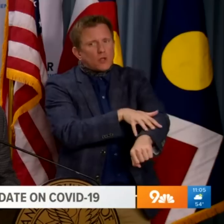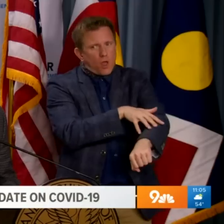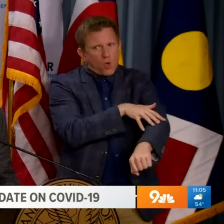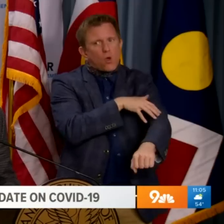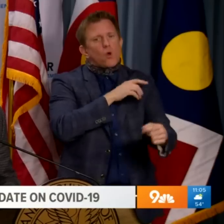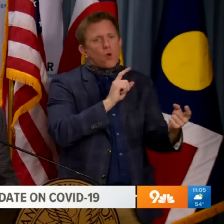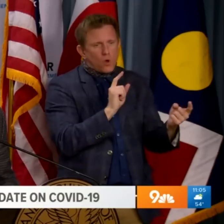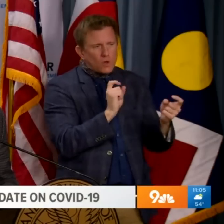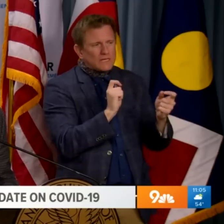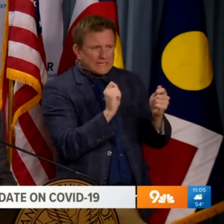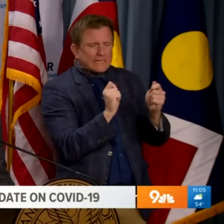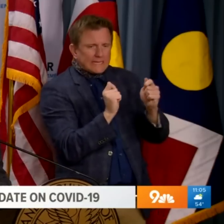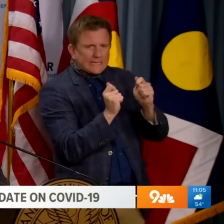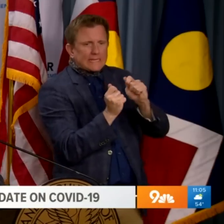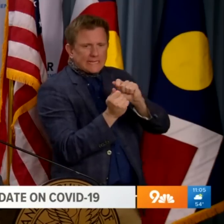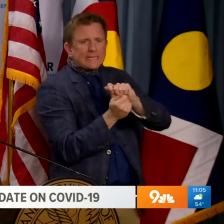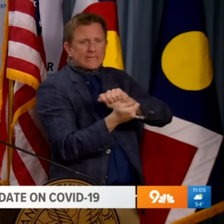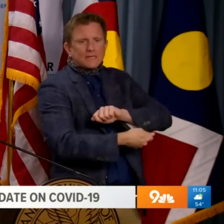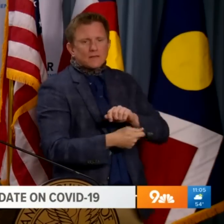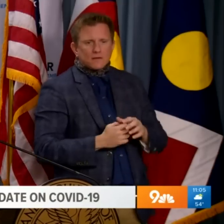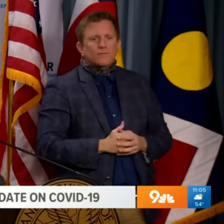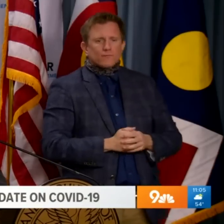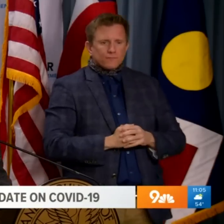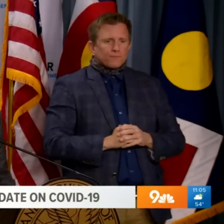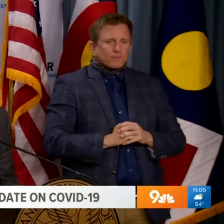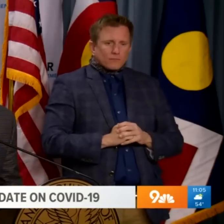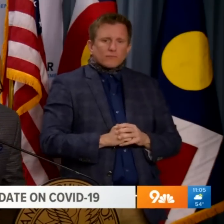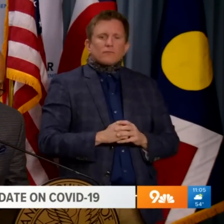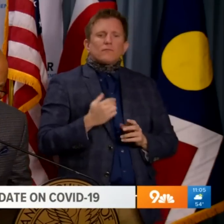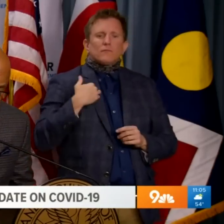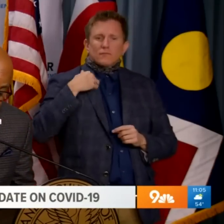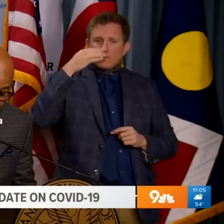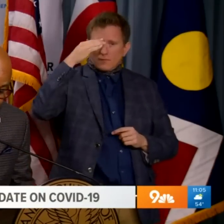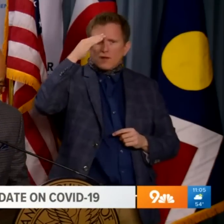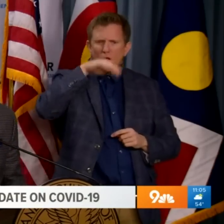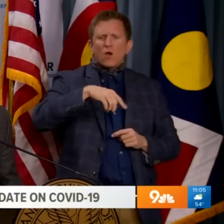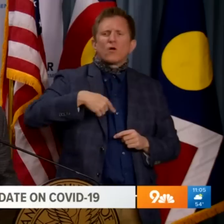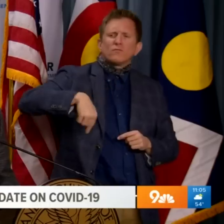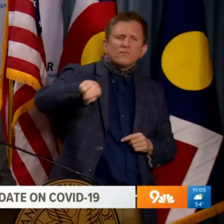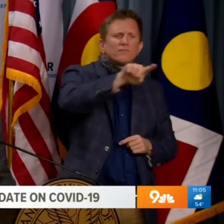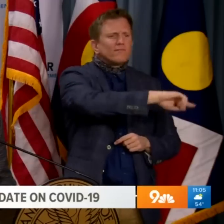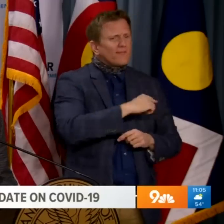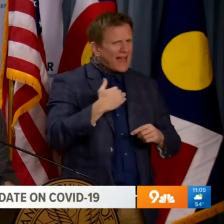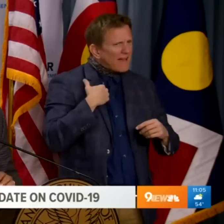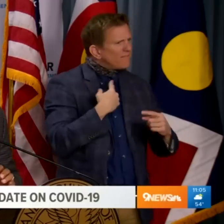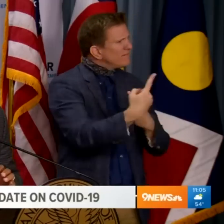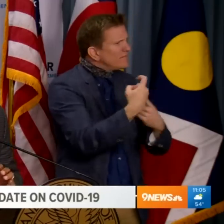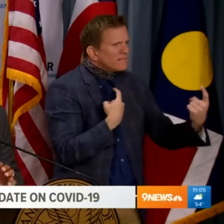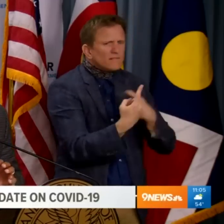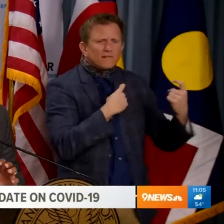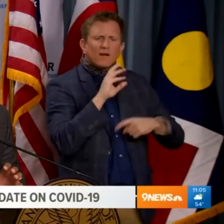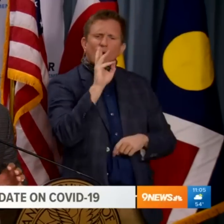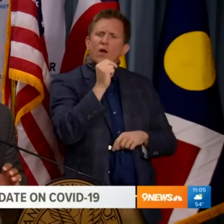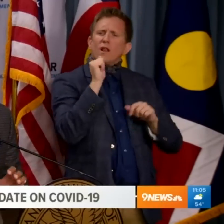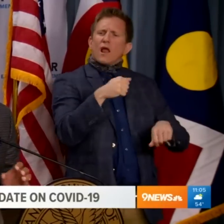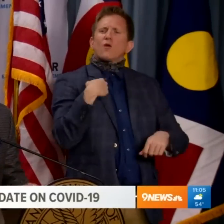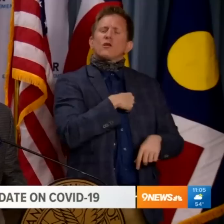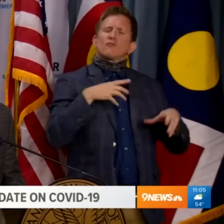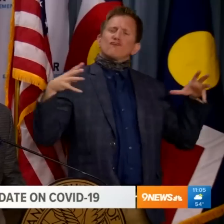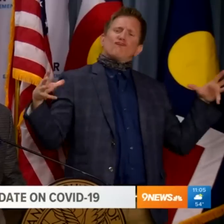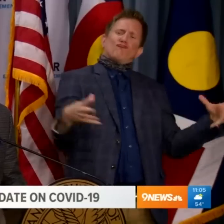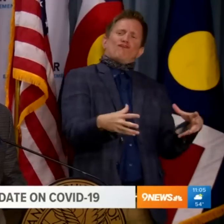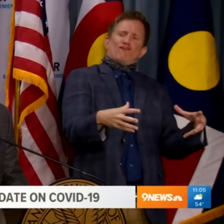an exercise of flipping the switch. This is going to be a gradual turning on the dimmer, has been used as an example, with many protective measures